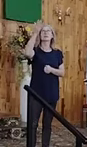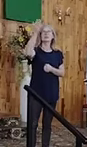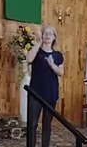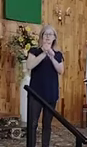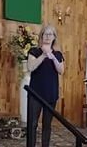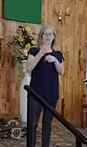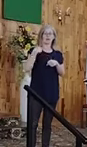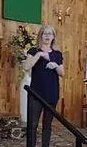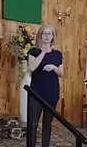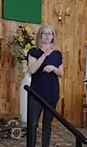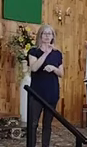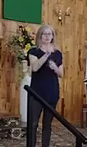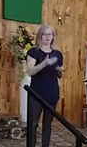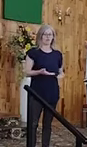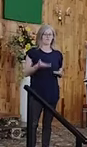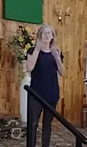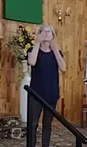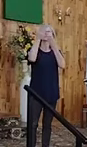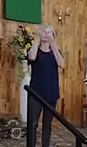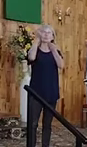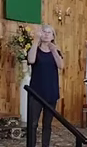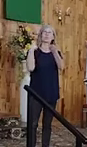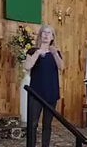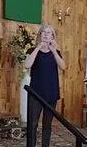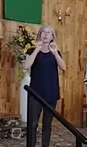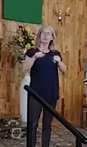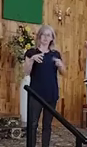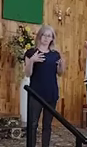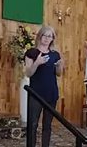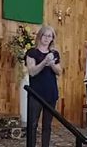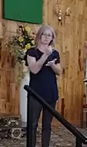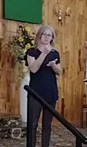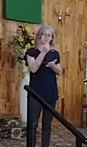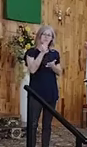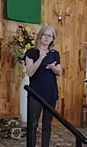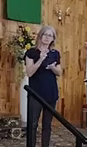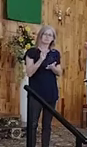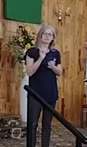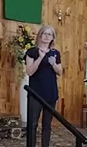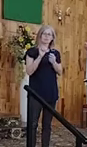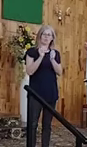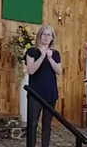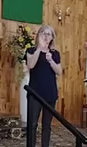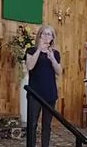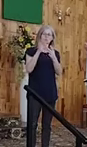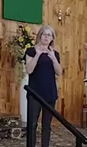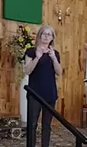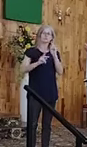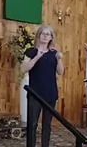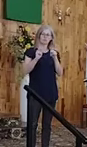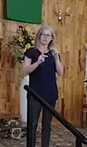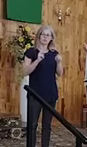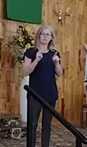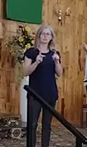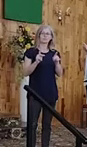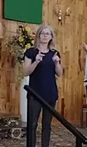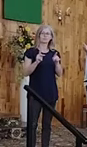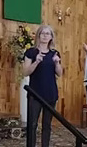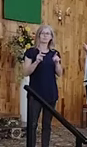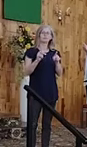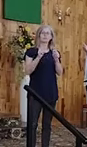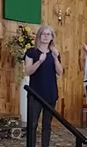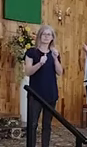make of us an eternal offering to you, so that we may obtain an inheritance with your elect, especially with the